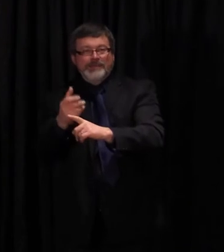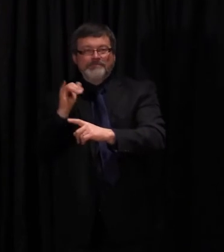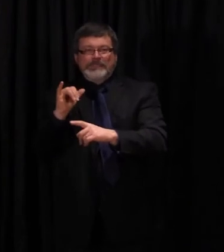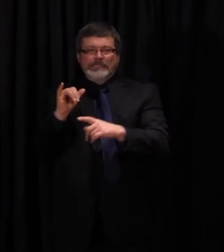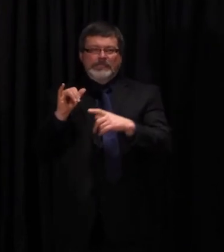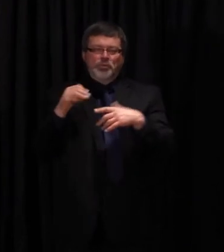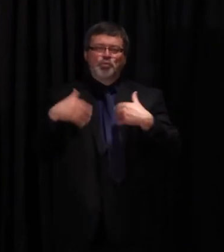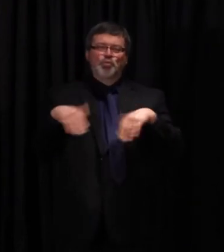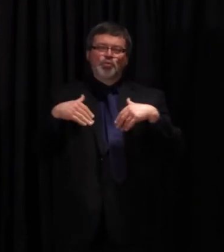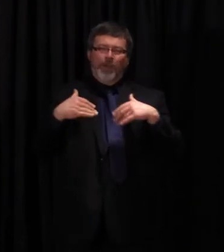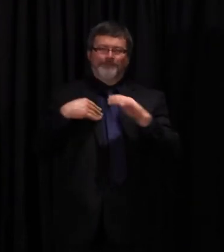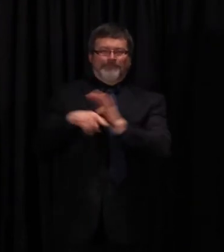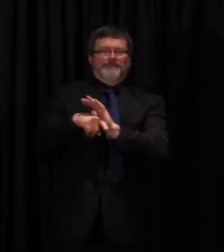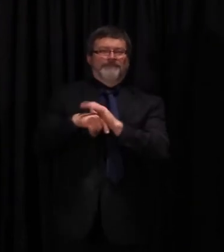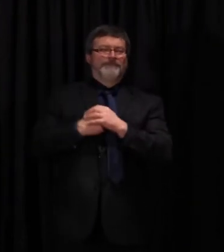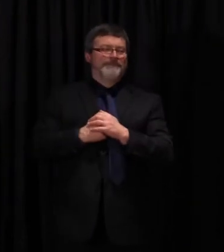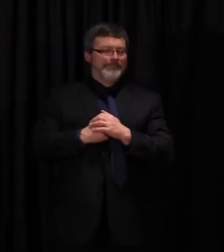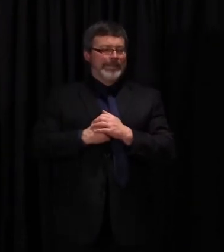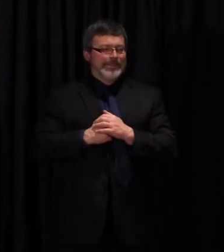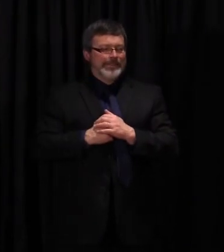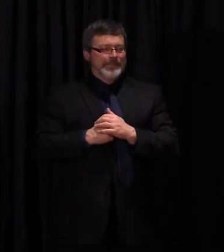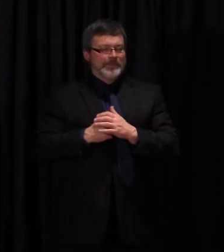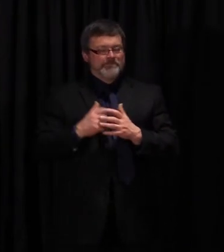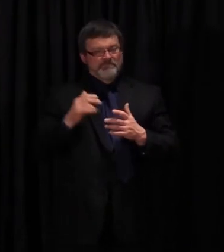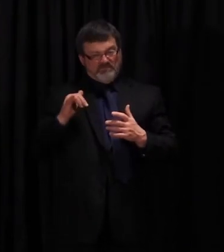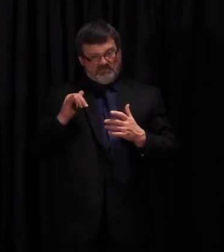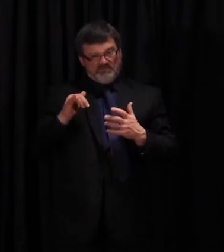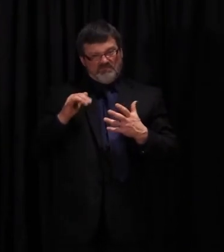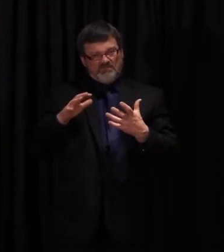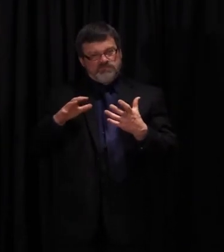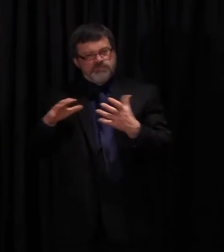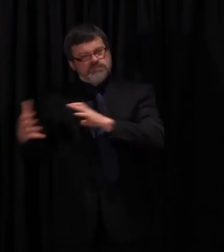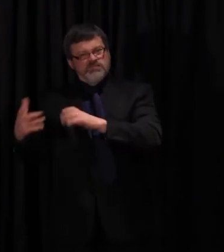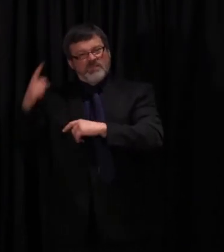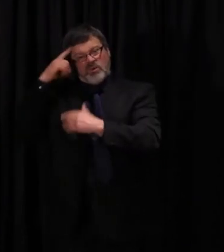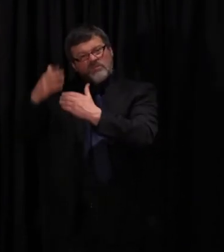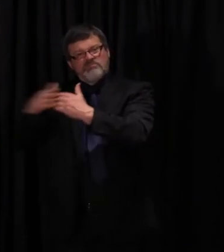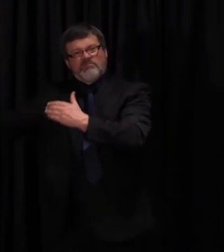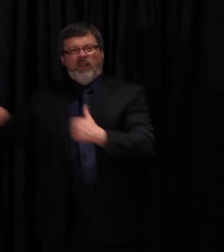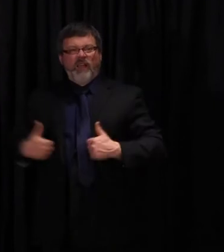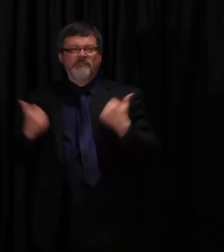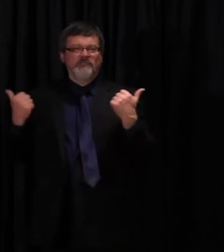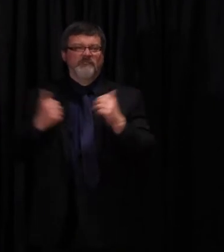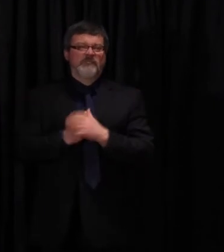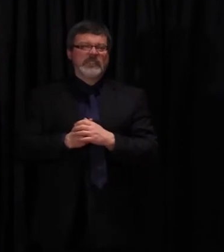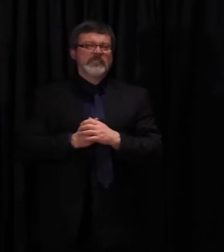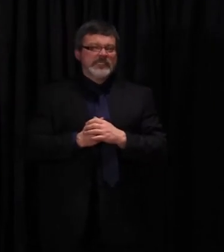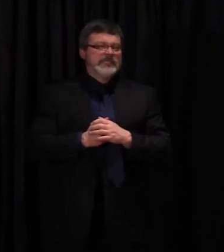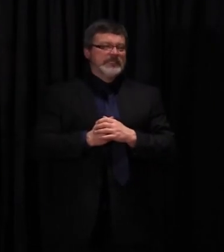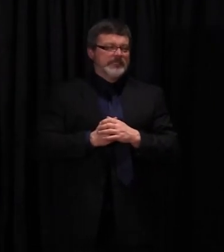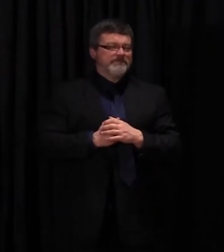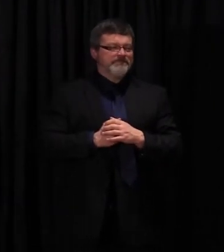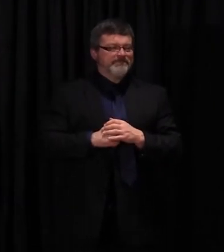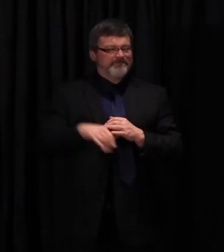These are the real-life consequences we must consider when thinking about returning to restrictive pandemic measures.